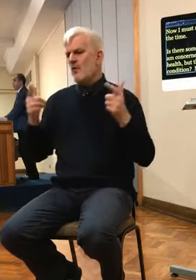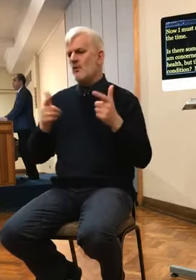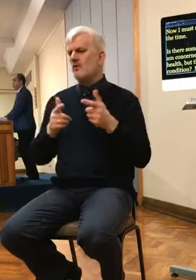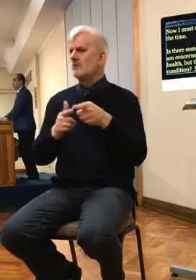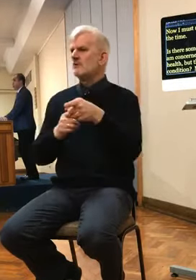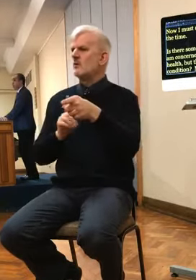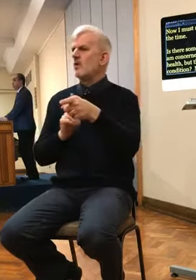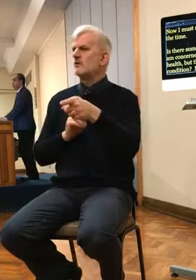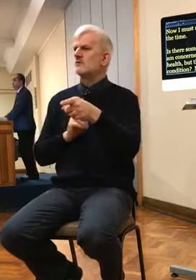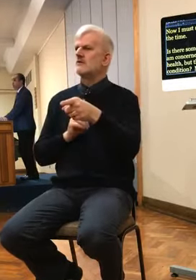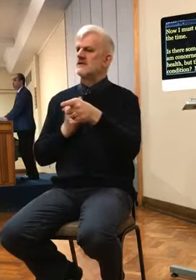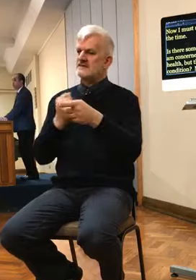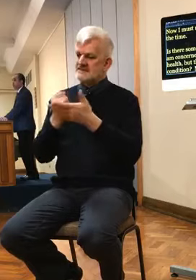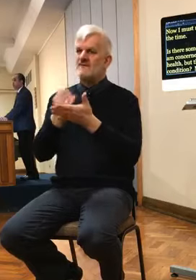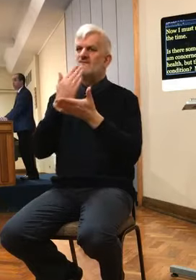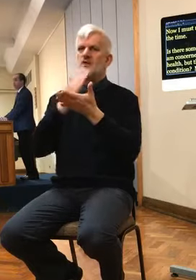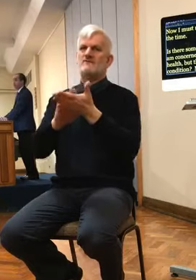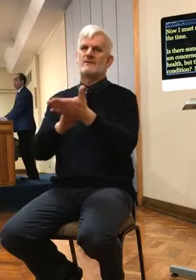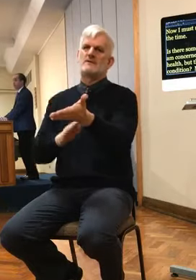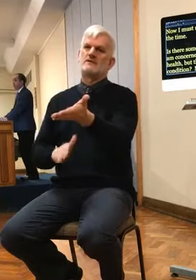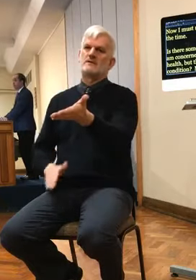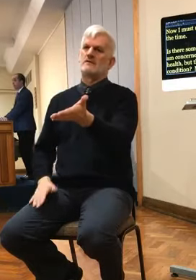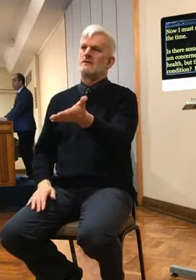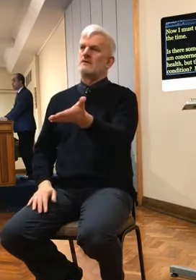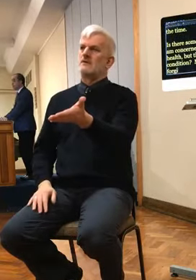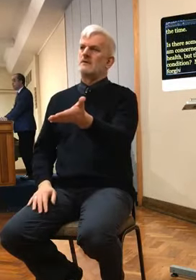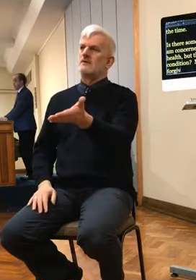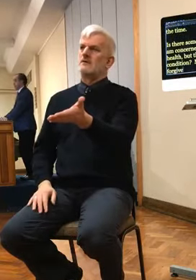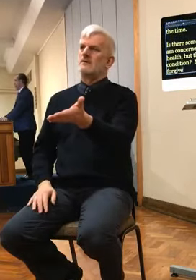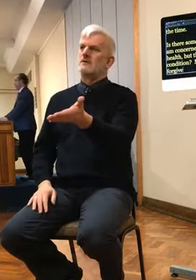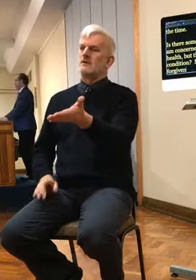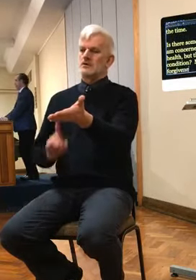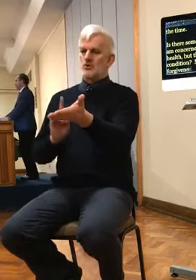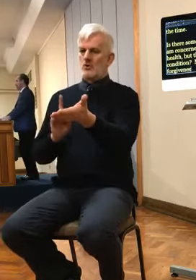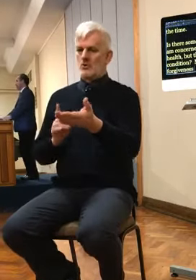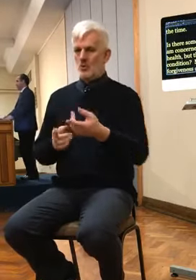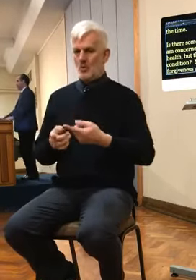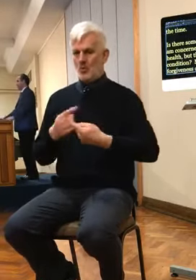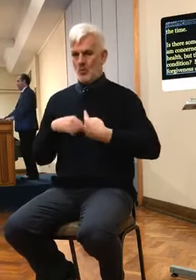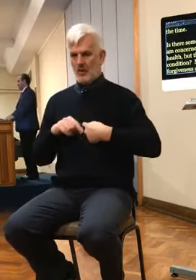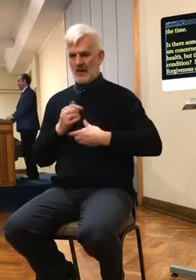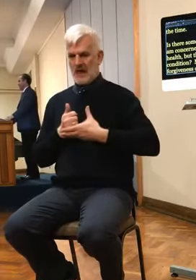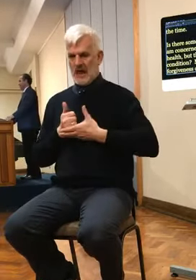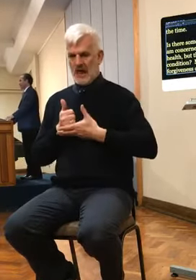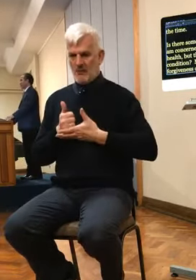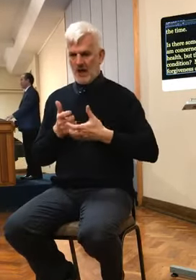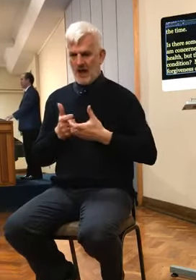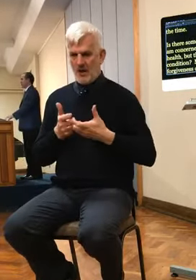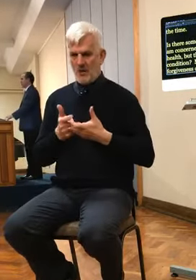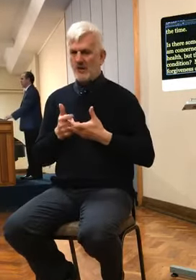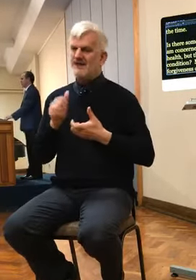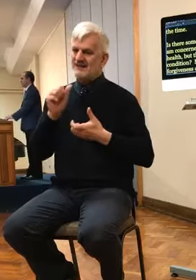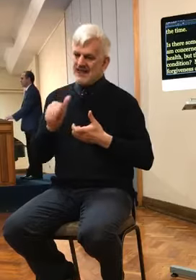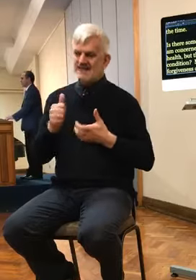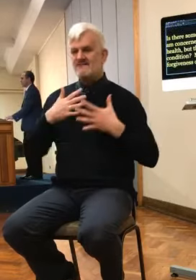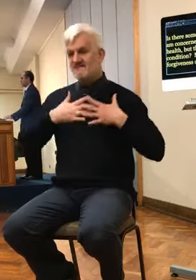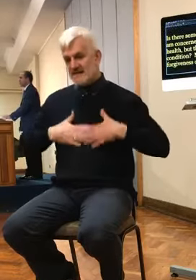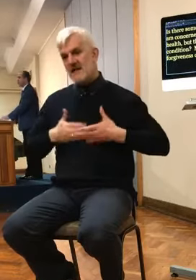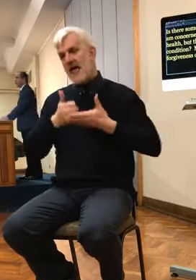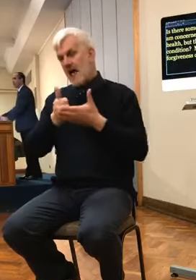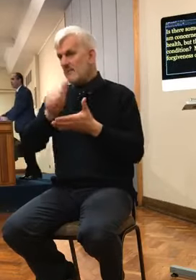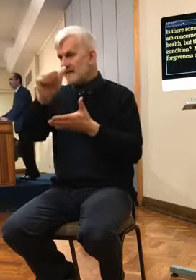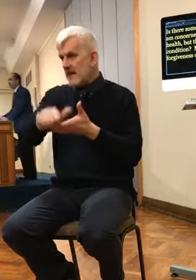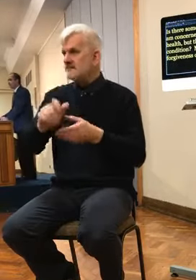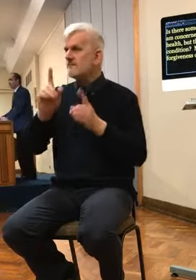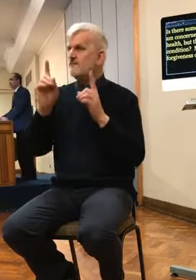be compassionate to them, providing physical needs, but the spiritual need that's greater than anything else. So